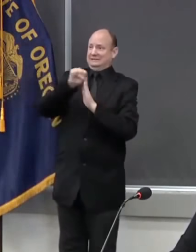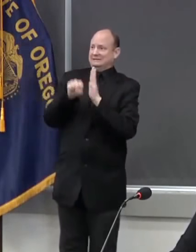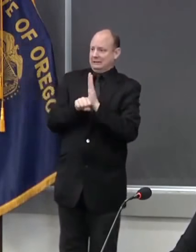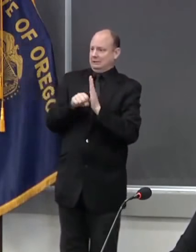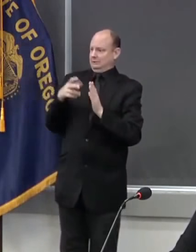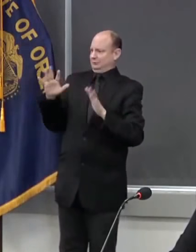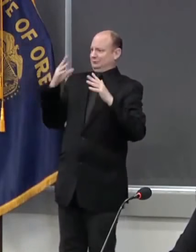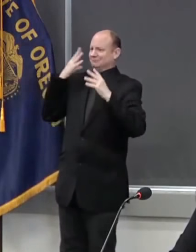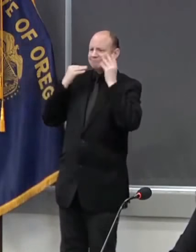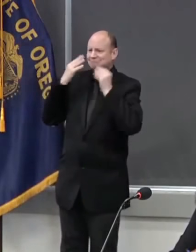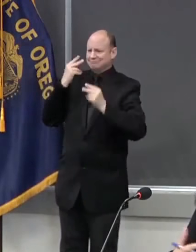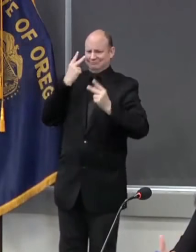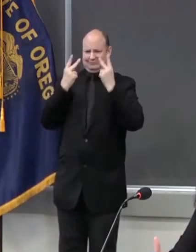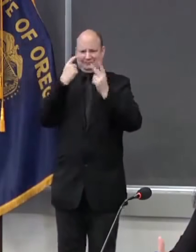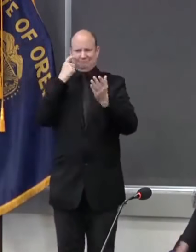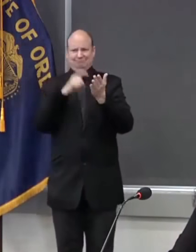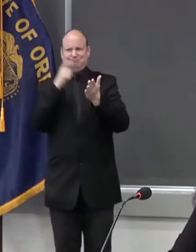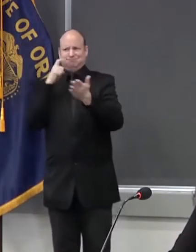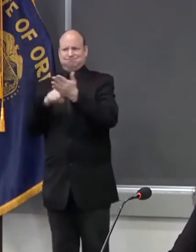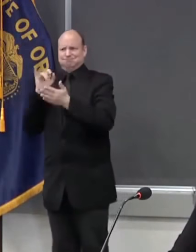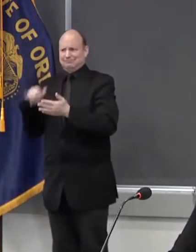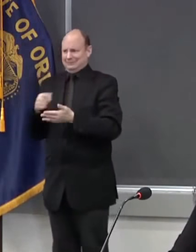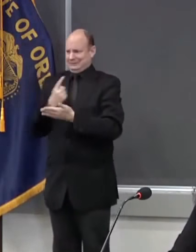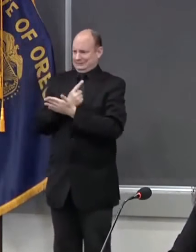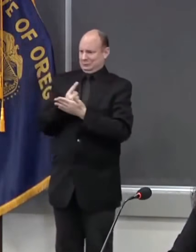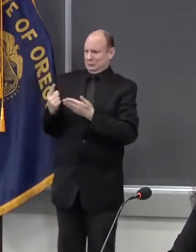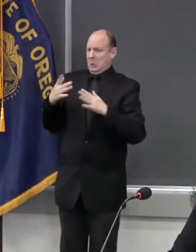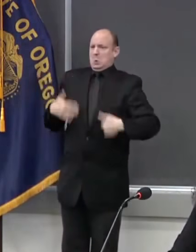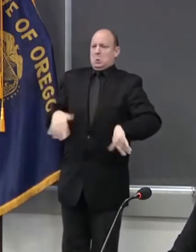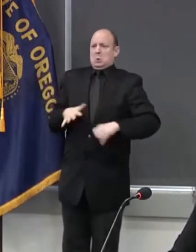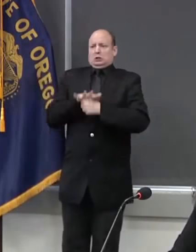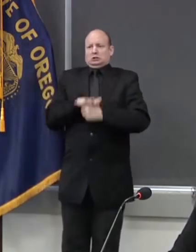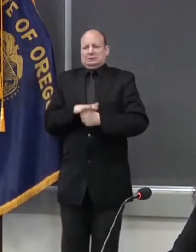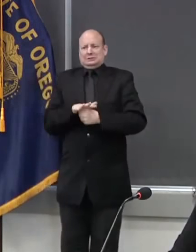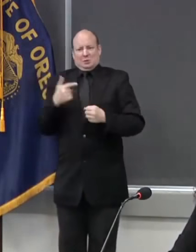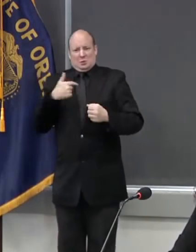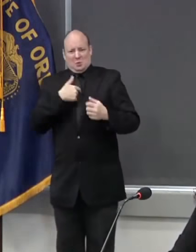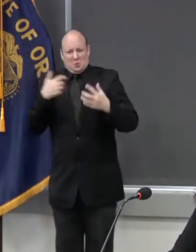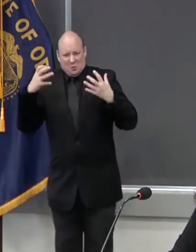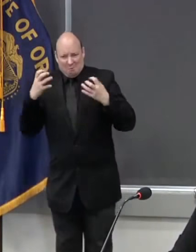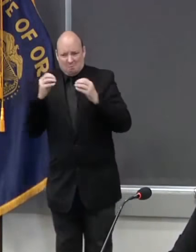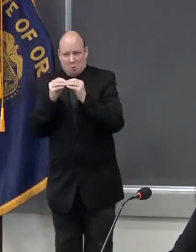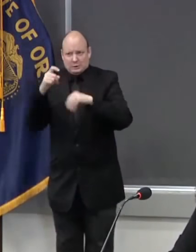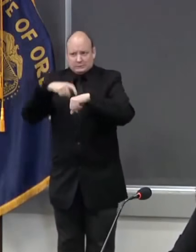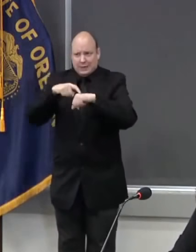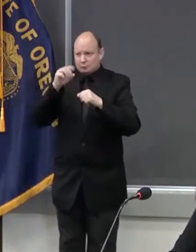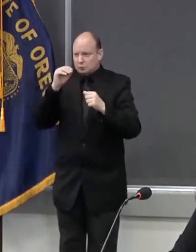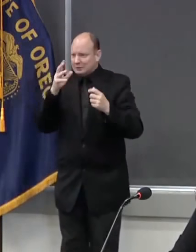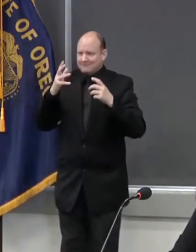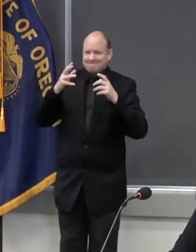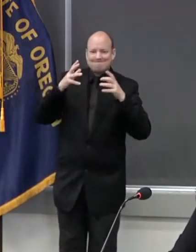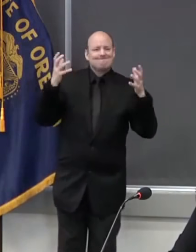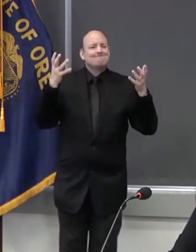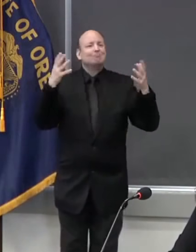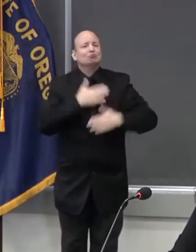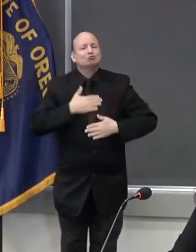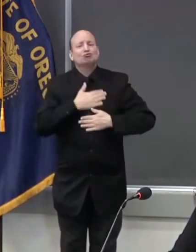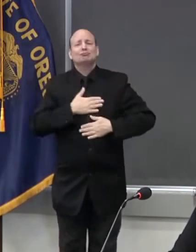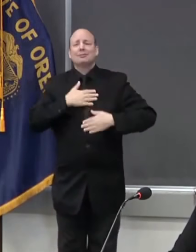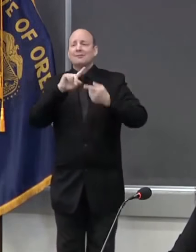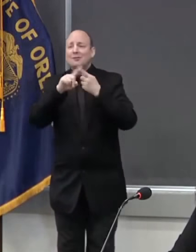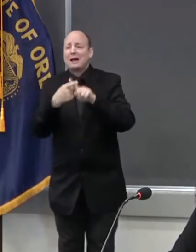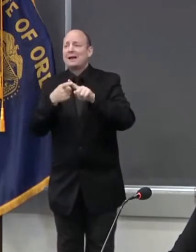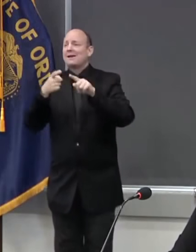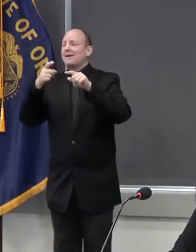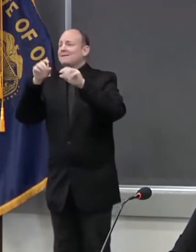tough week. And I know all of us want to be spending more time in person with friends and family now more than ever. But now